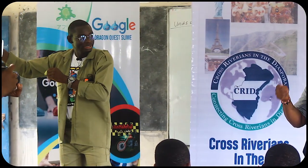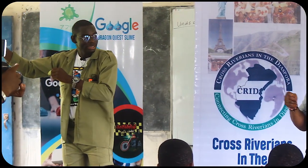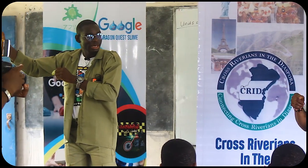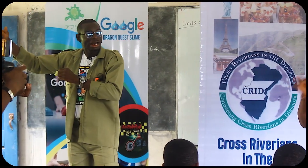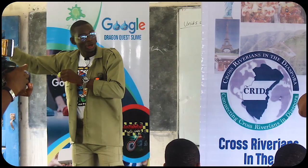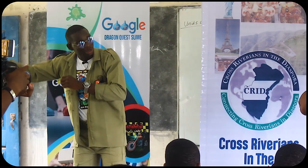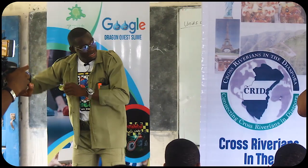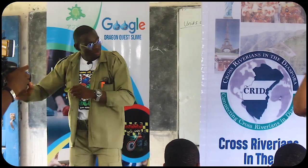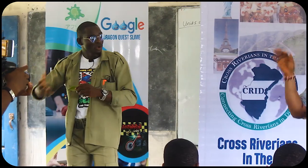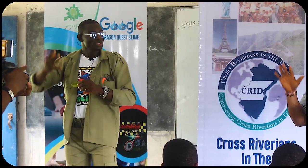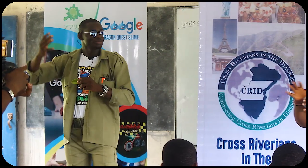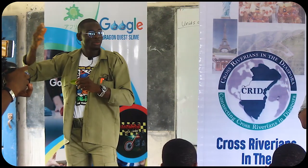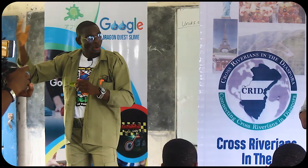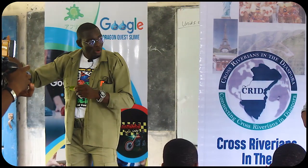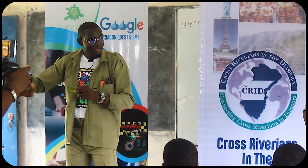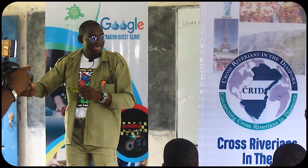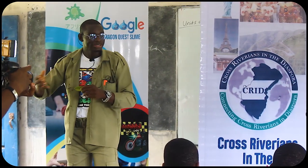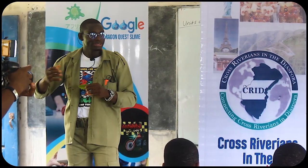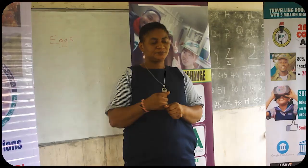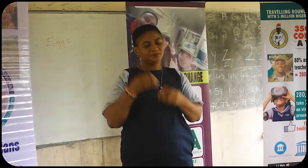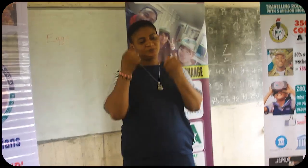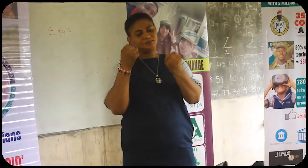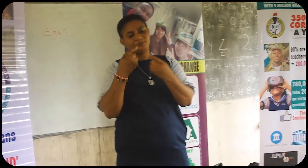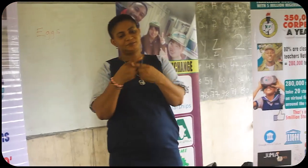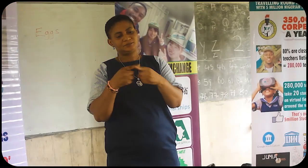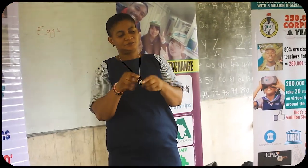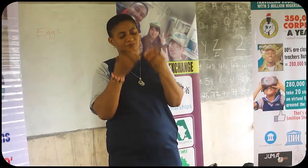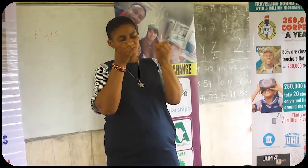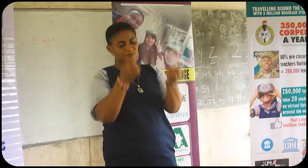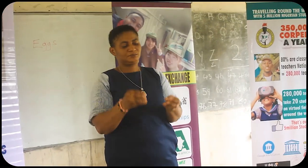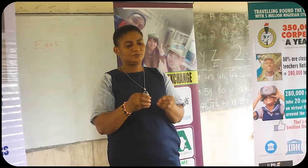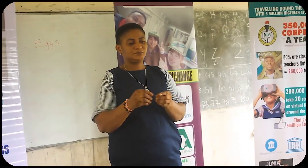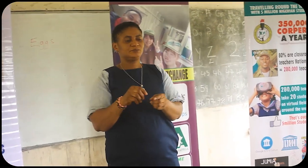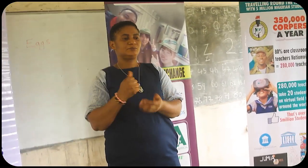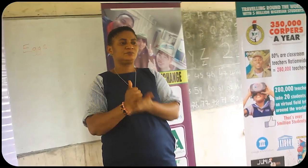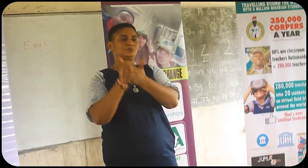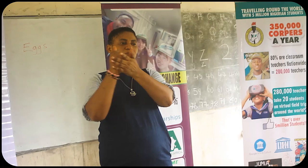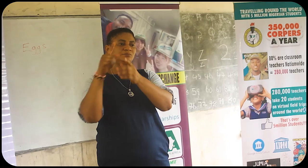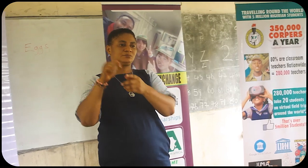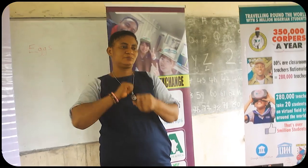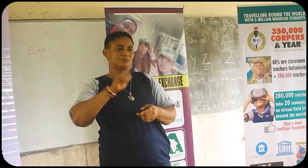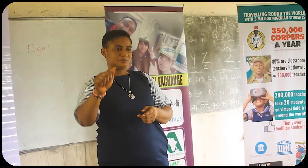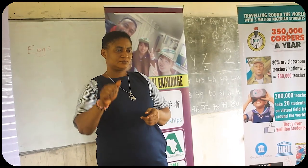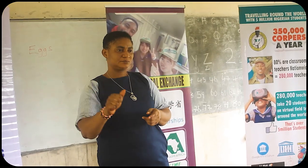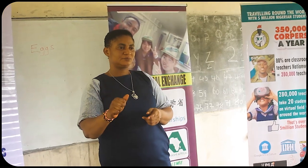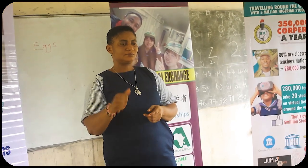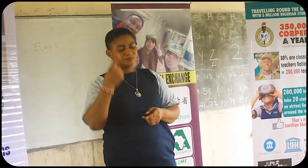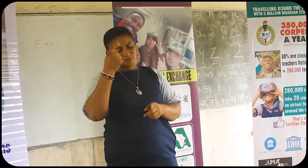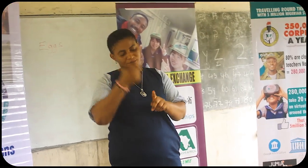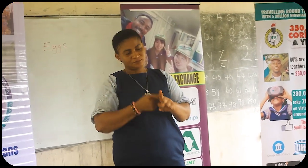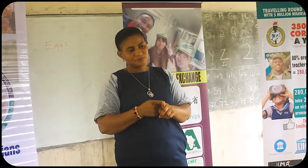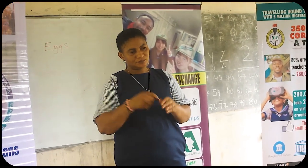forest and collect more plants in a bid to treat themselves for